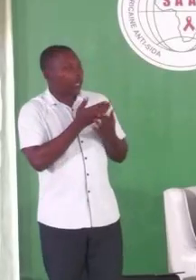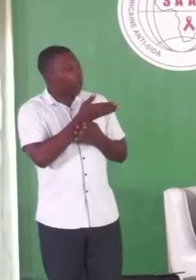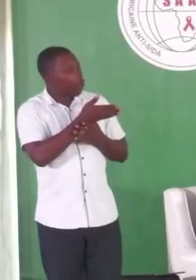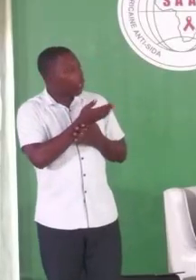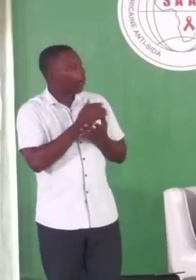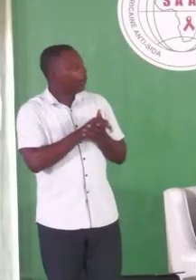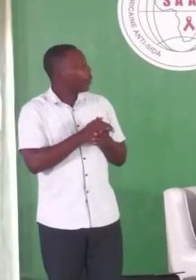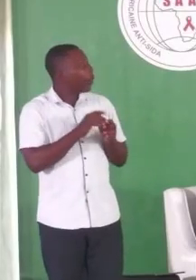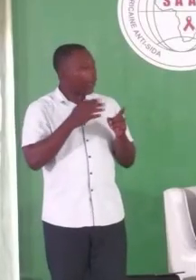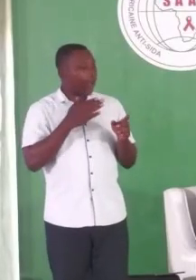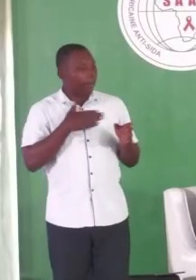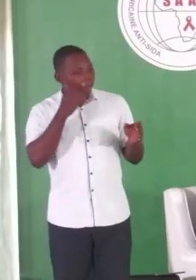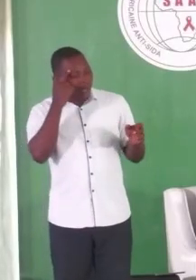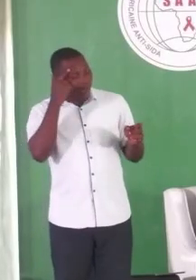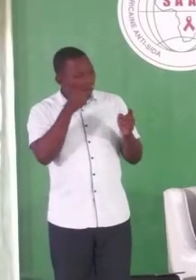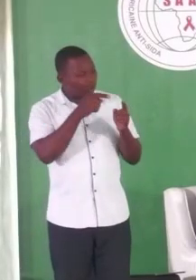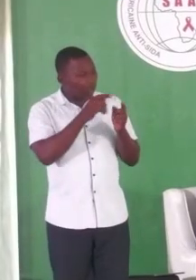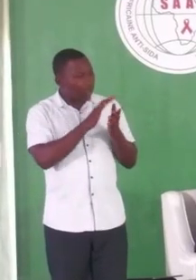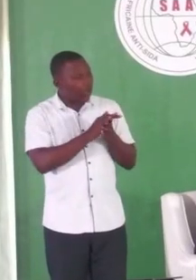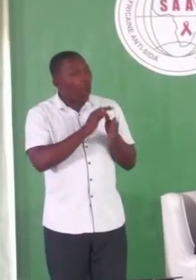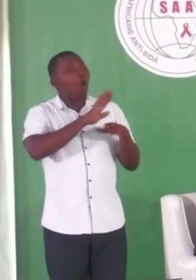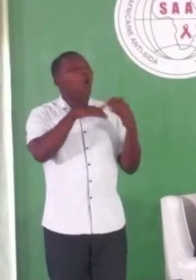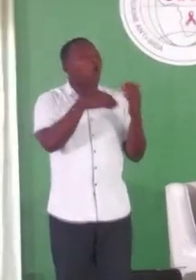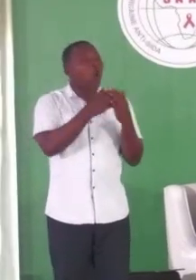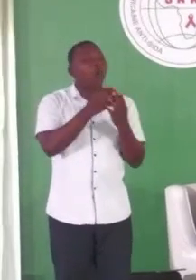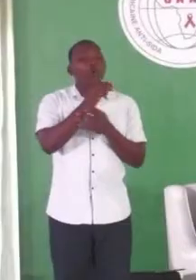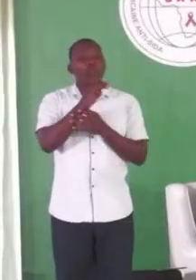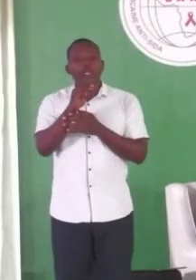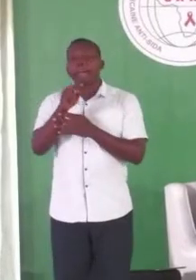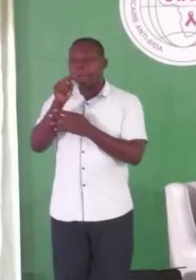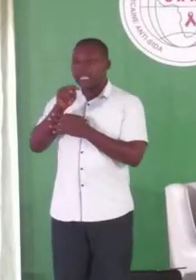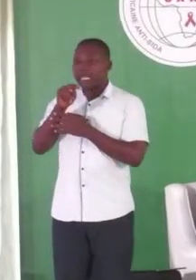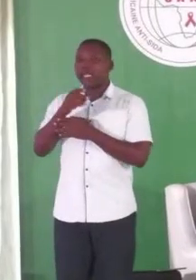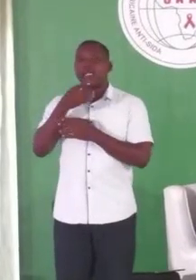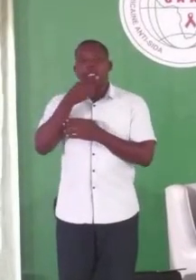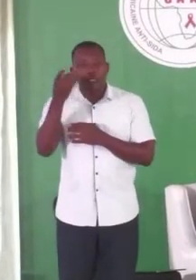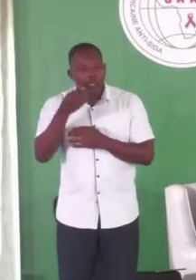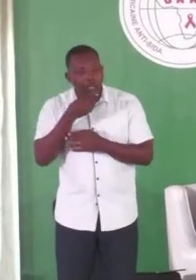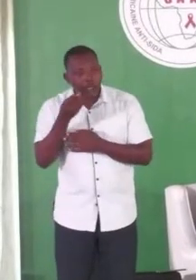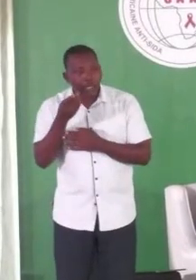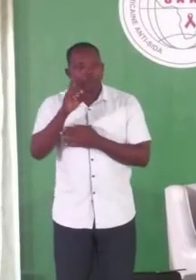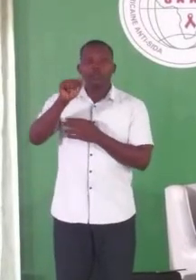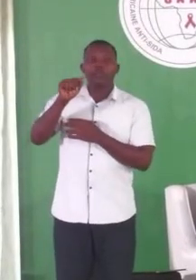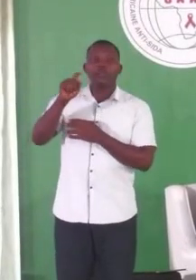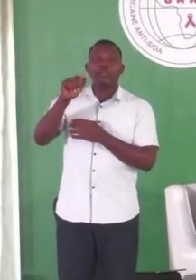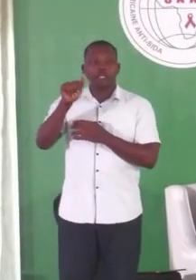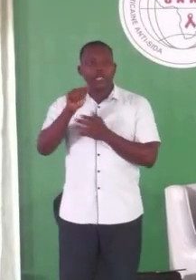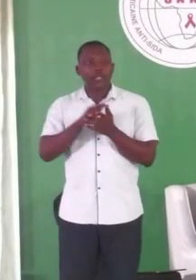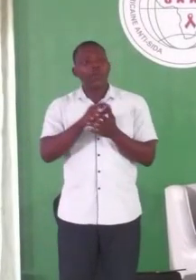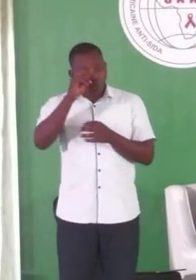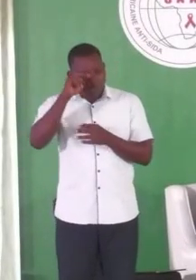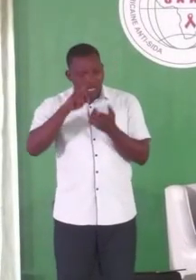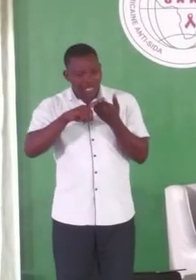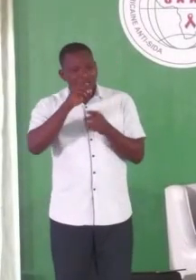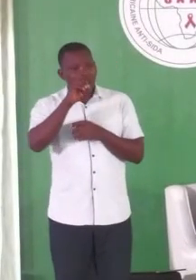point about this is that all of them require data. Clearly, you need data systems to